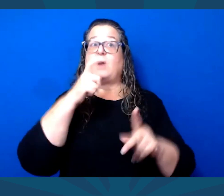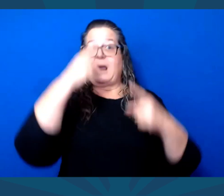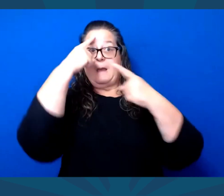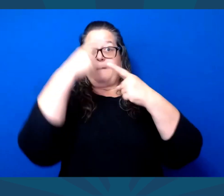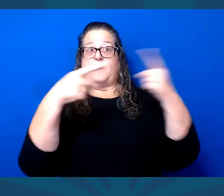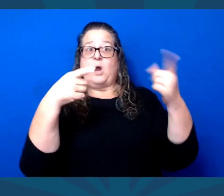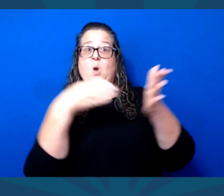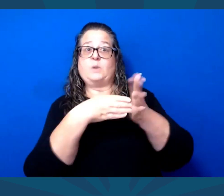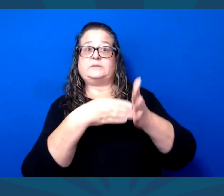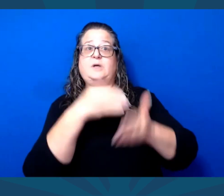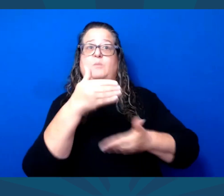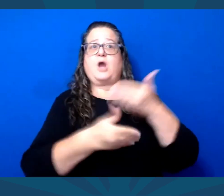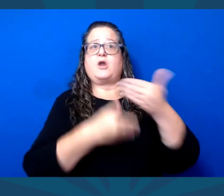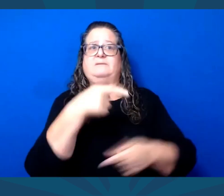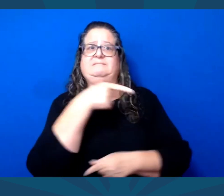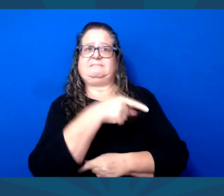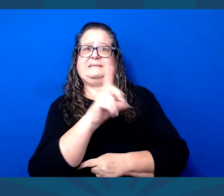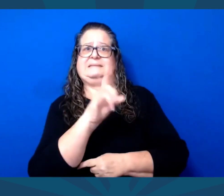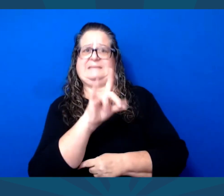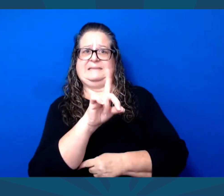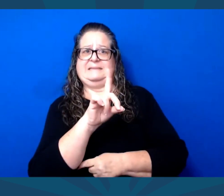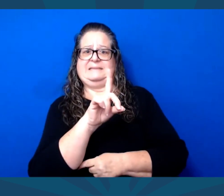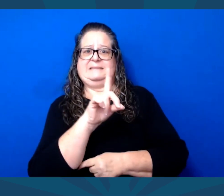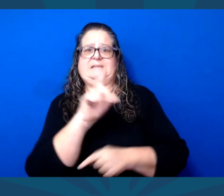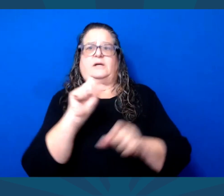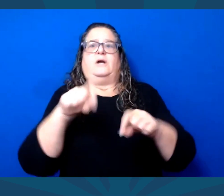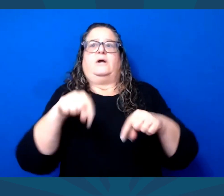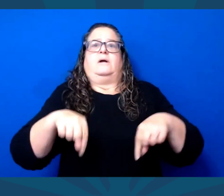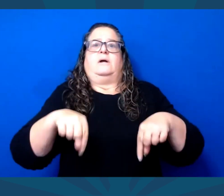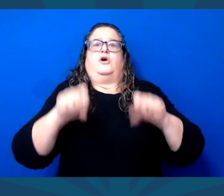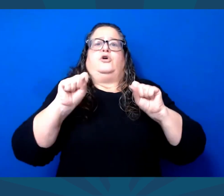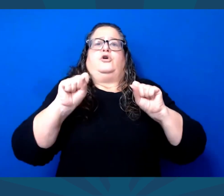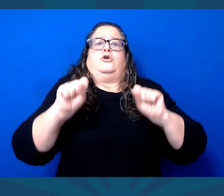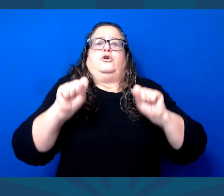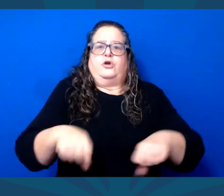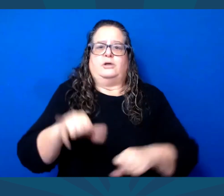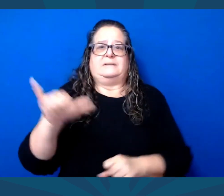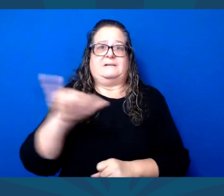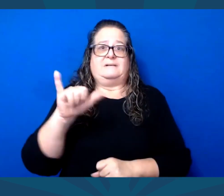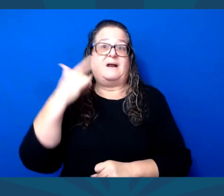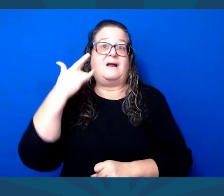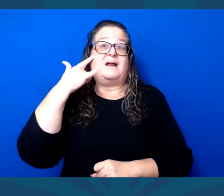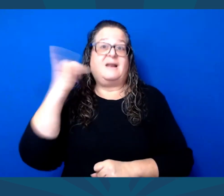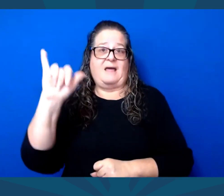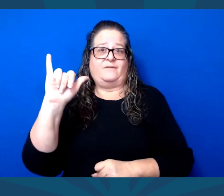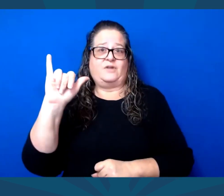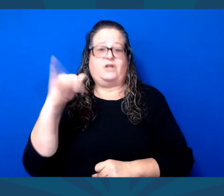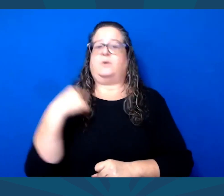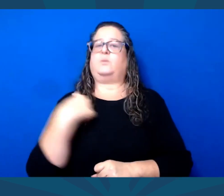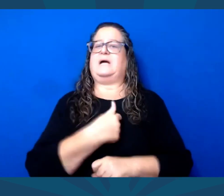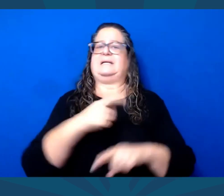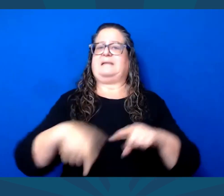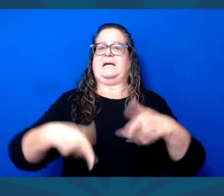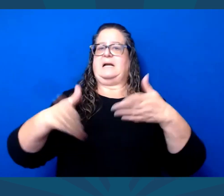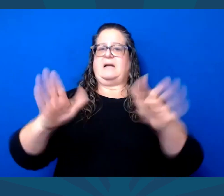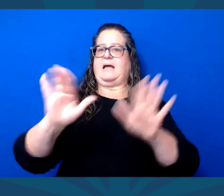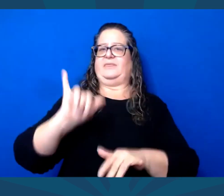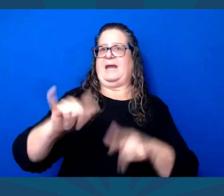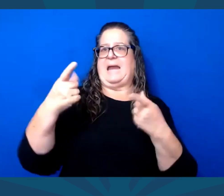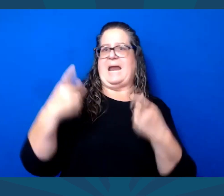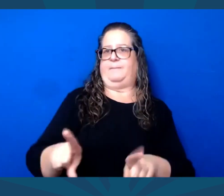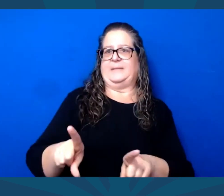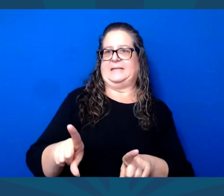There are those who want to undo all the progress we've made and turn us into their version of today's